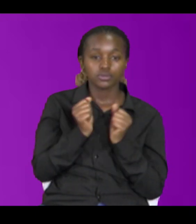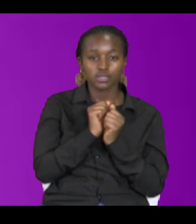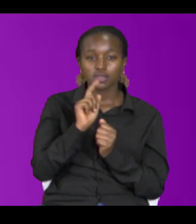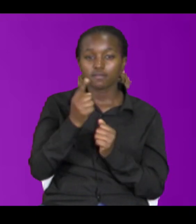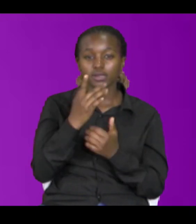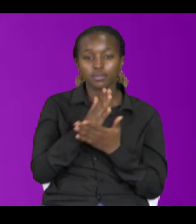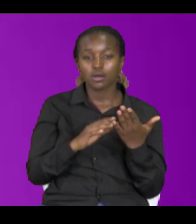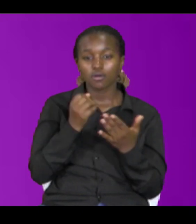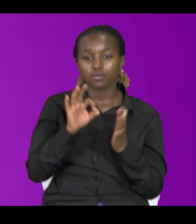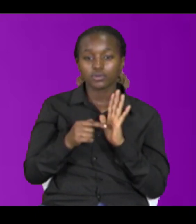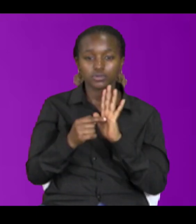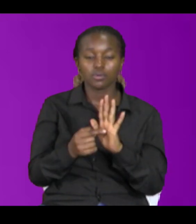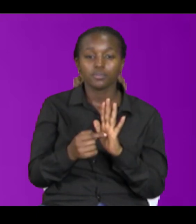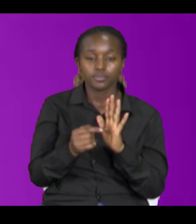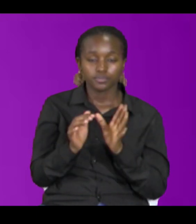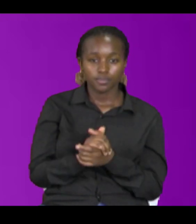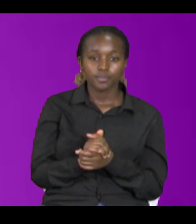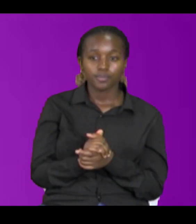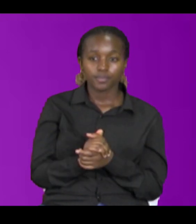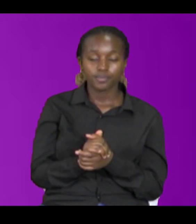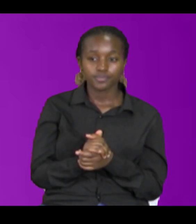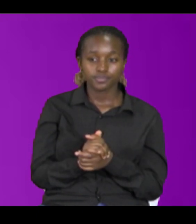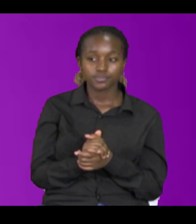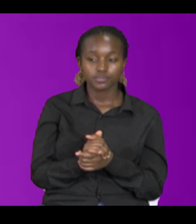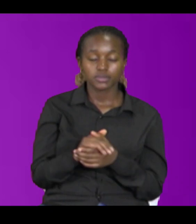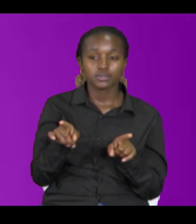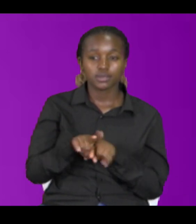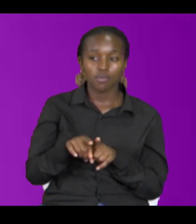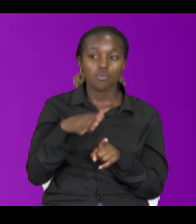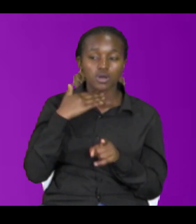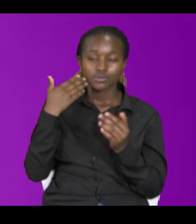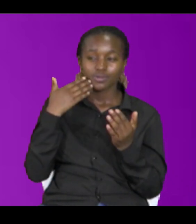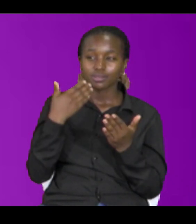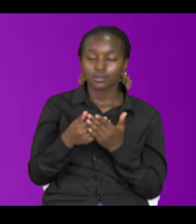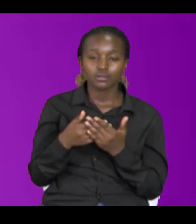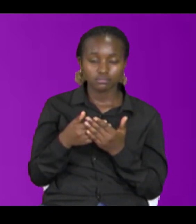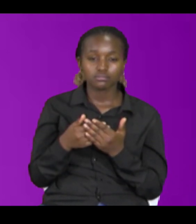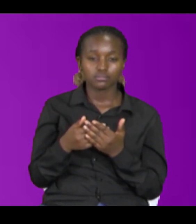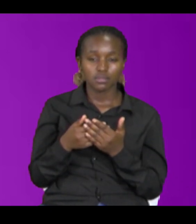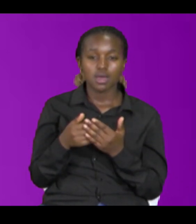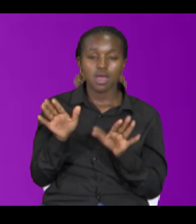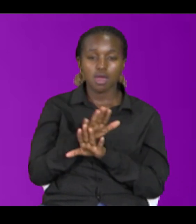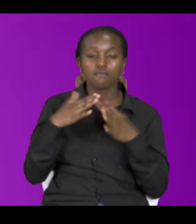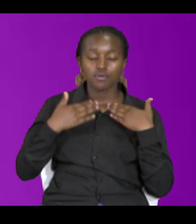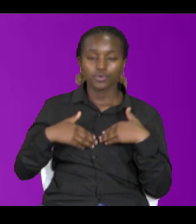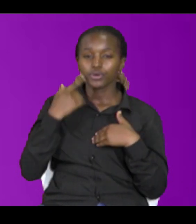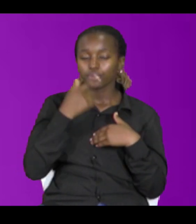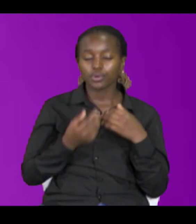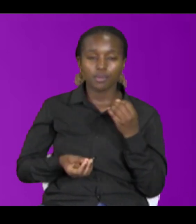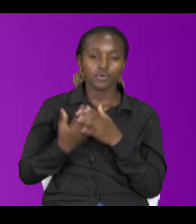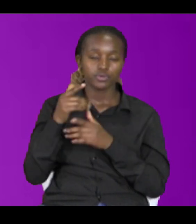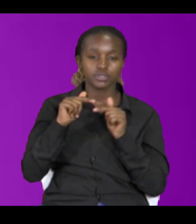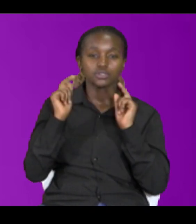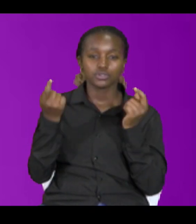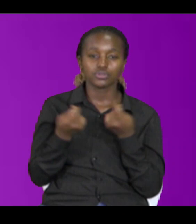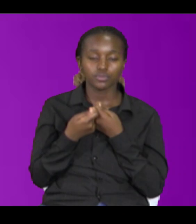part of this show. Then, on behalf of the production team who made this